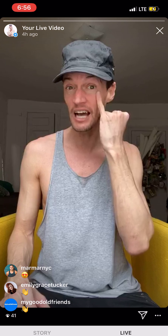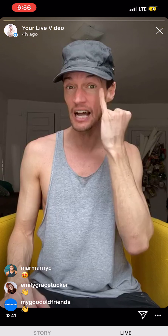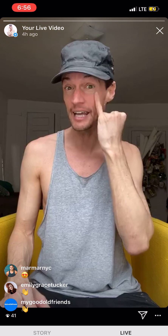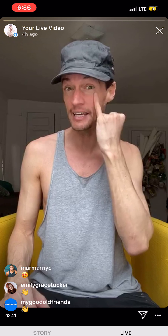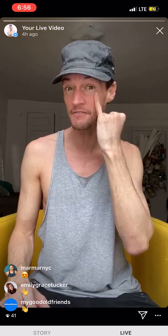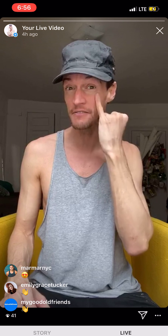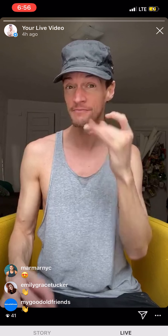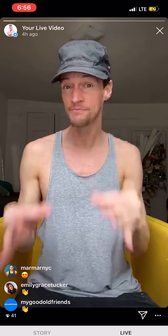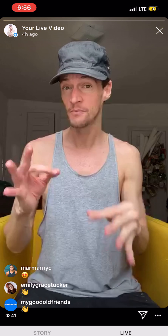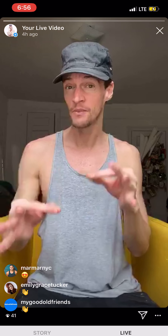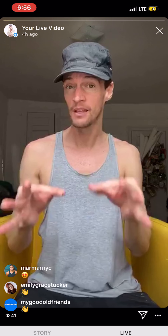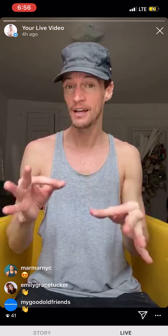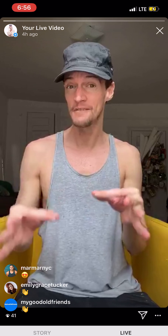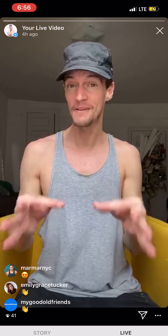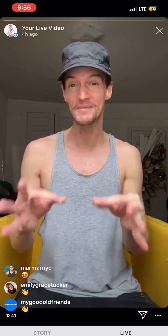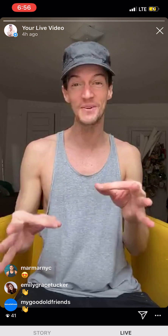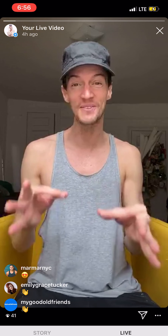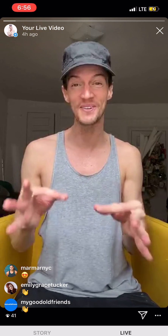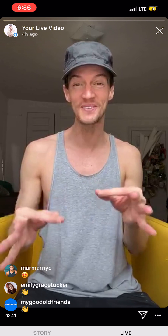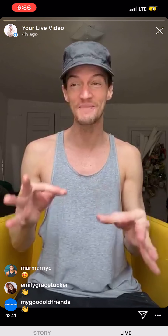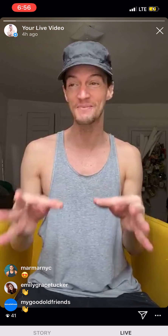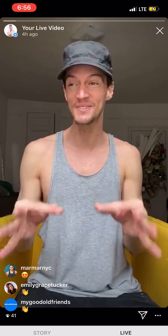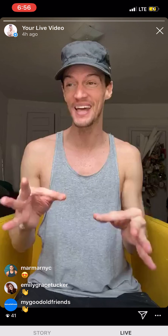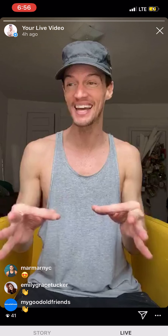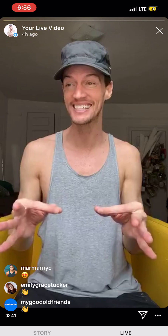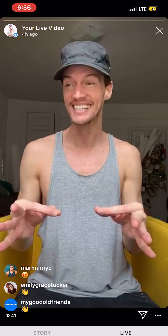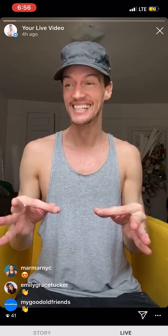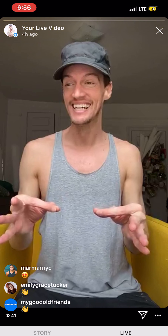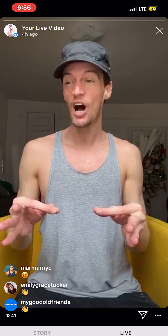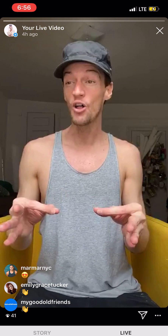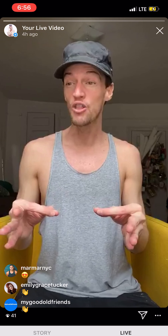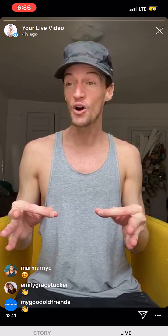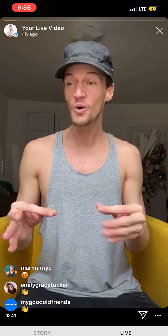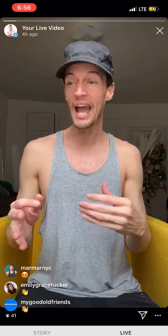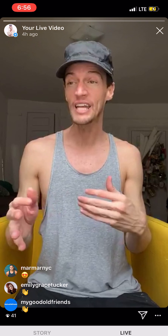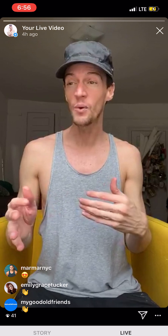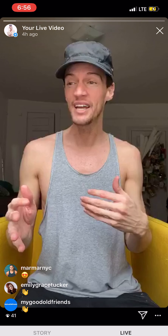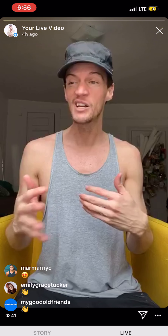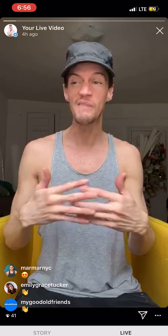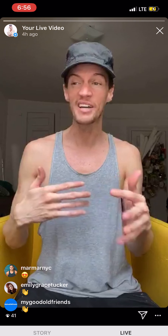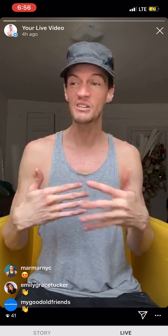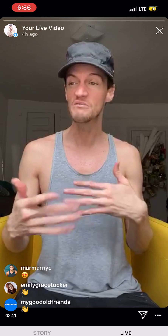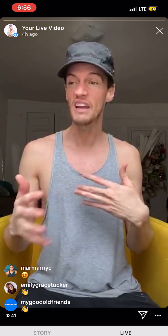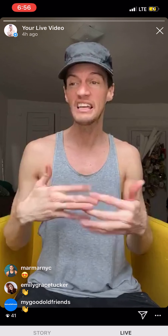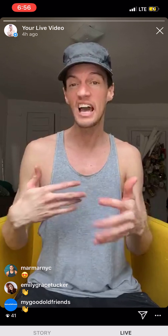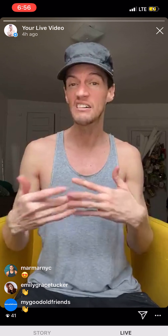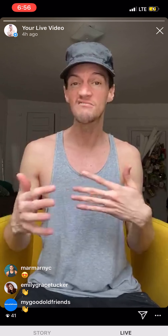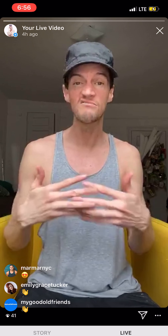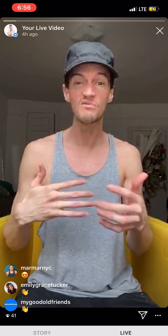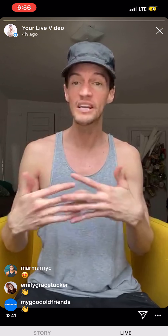eye. If. I've seen both of those. People do that. Although, anyway, no matter. Anyhow. Whatever.